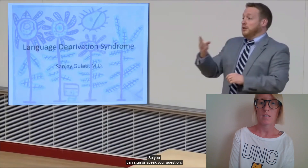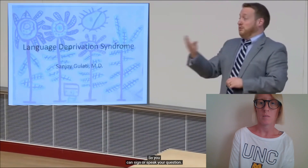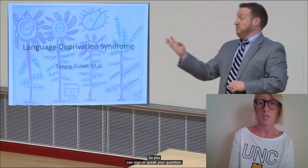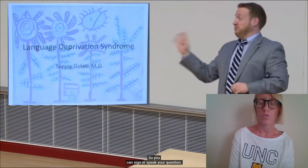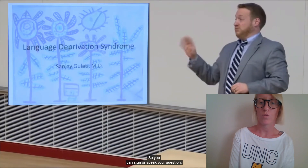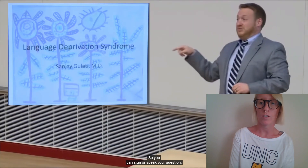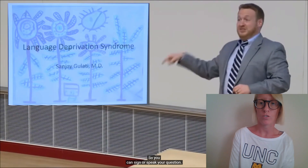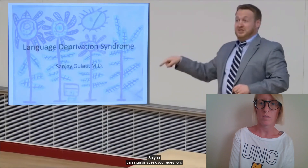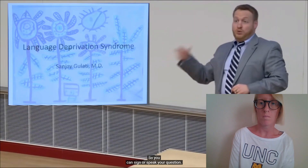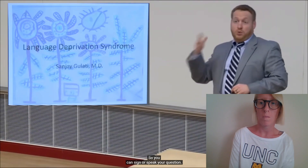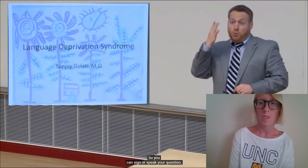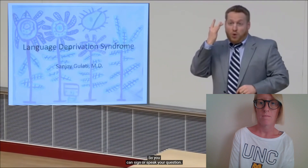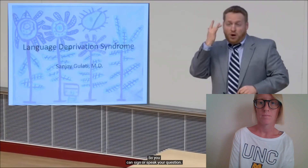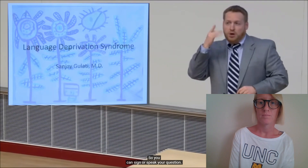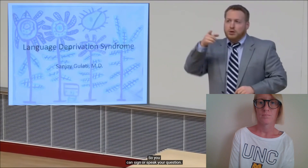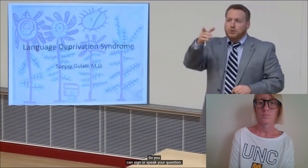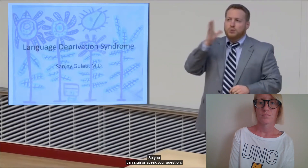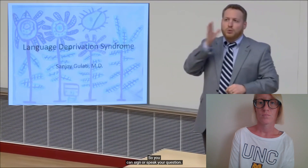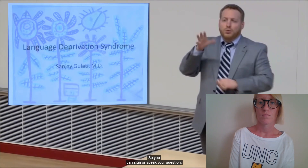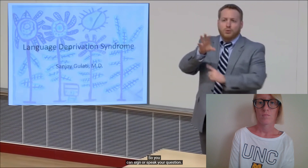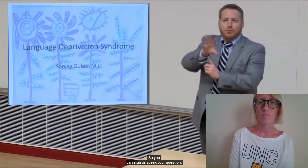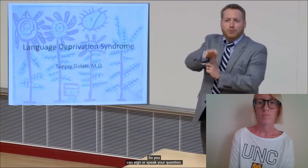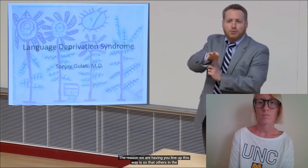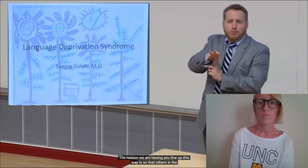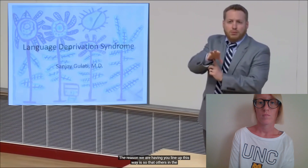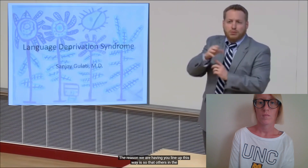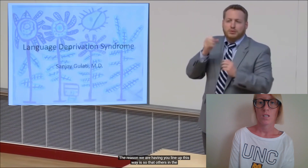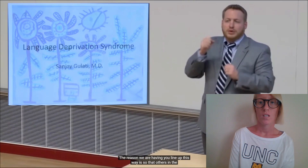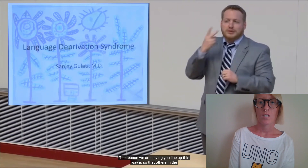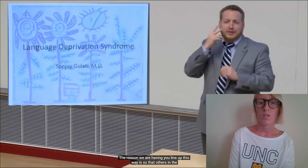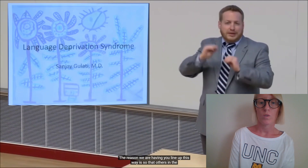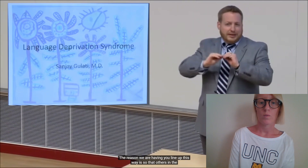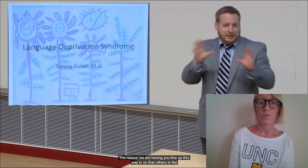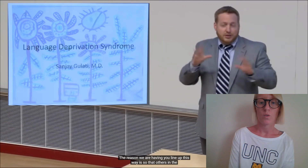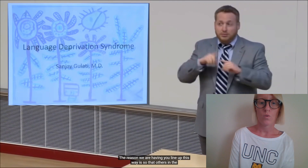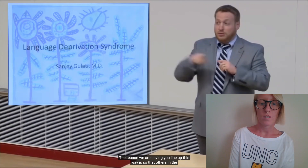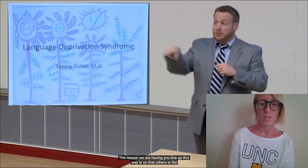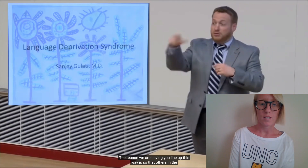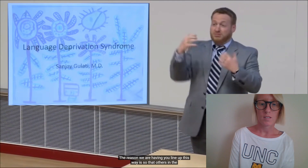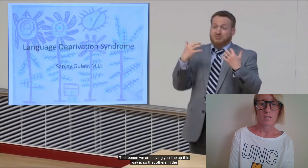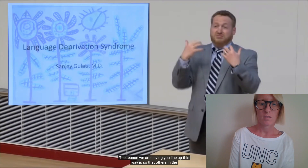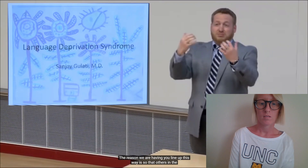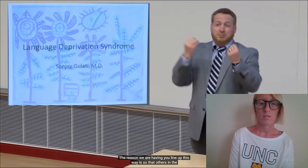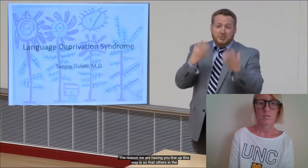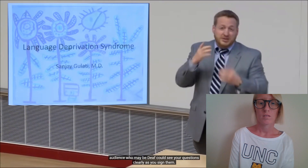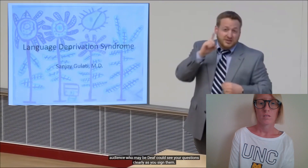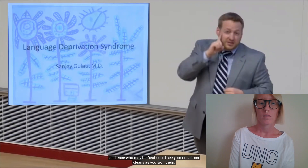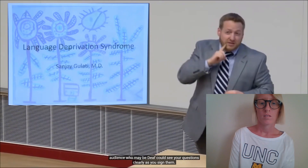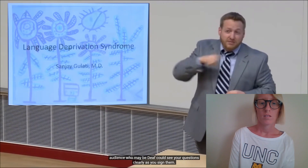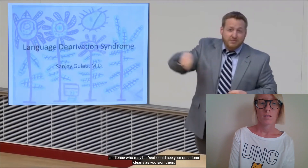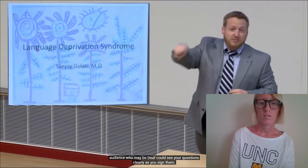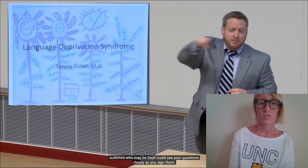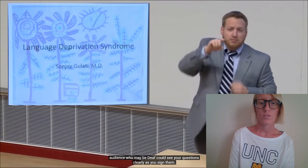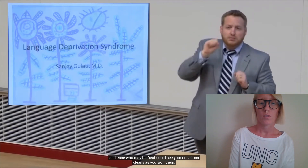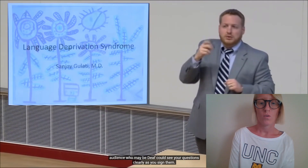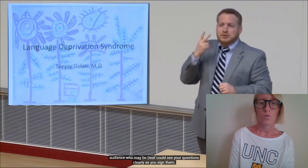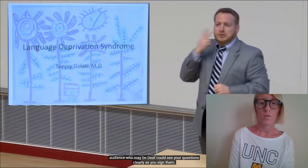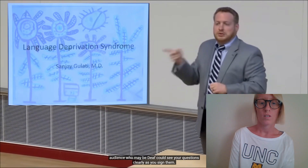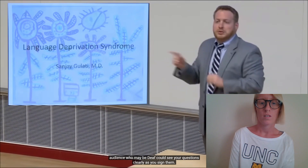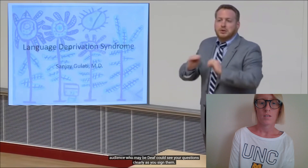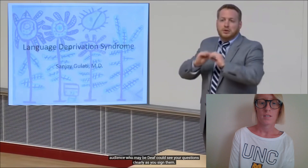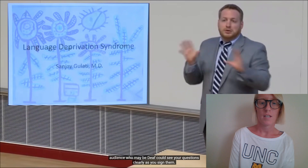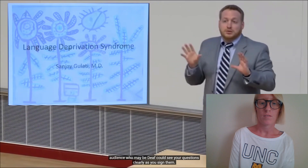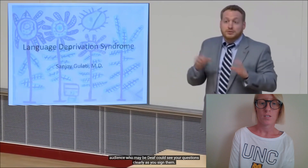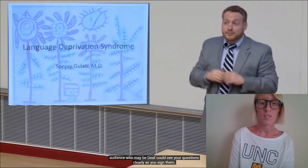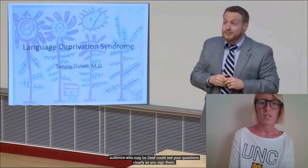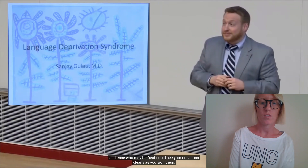can sign and speak your question. The reason we're having you line up We this will way record is this. so that others in the audience So